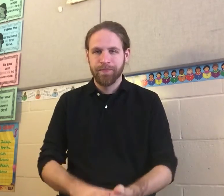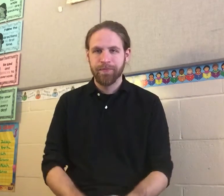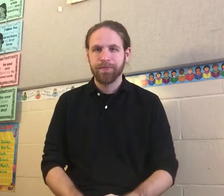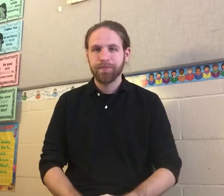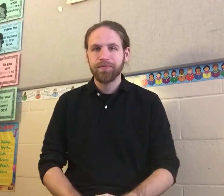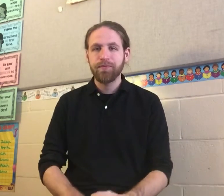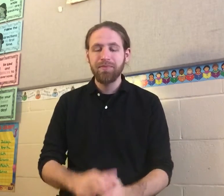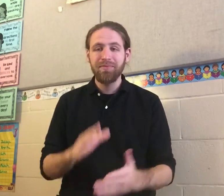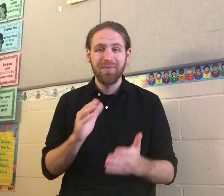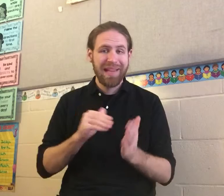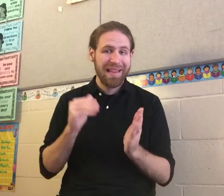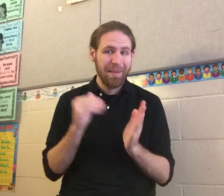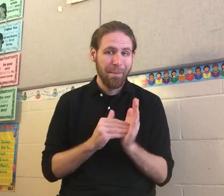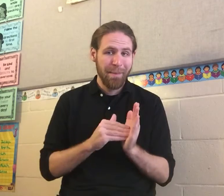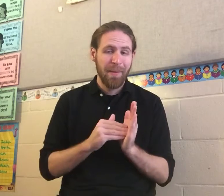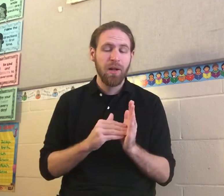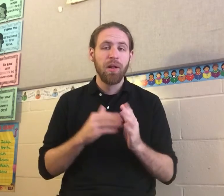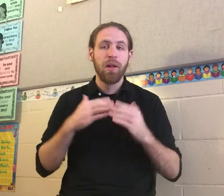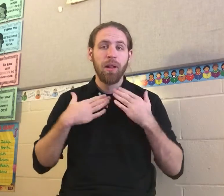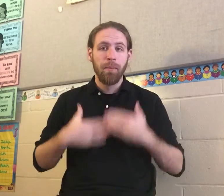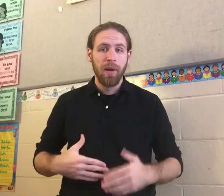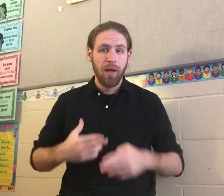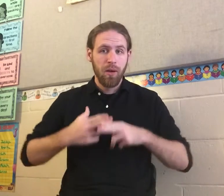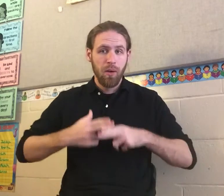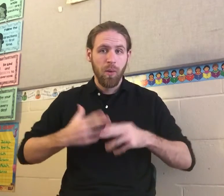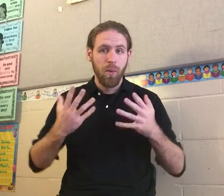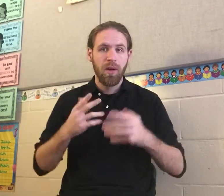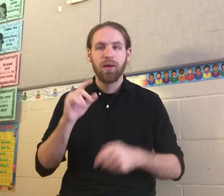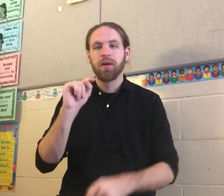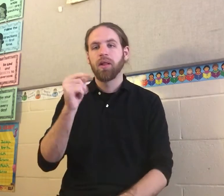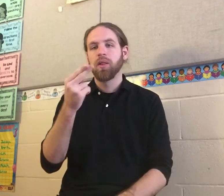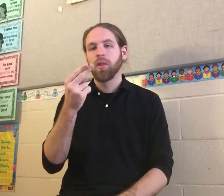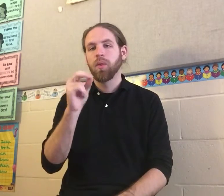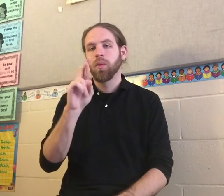The middle section of an insect's body is called the thorax.